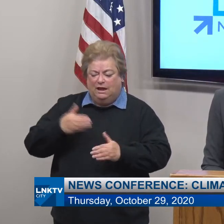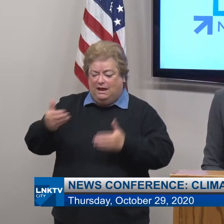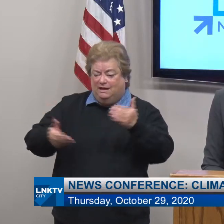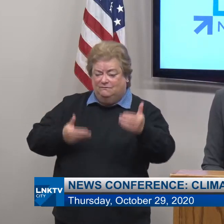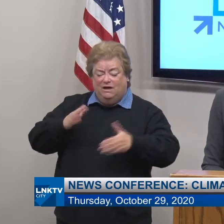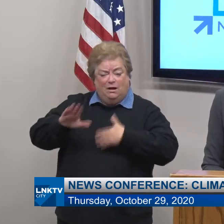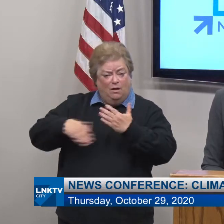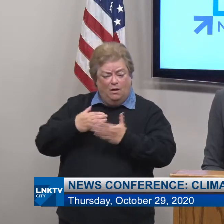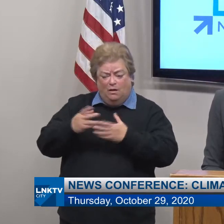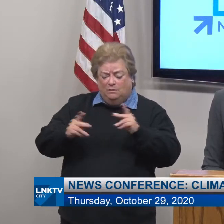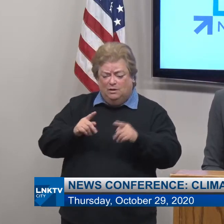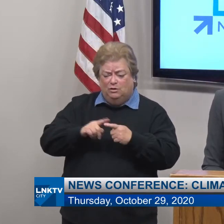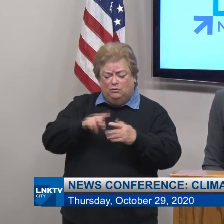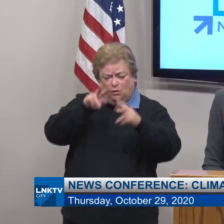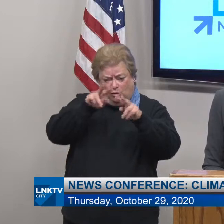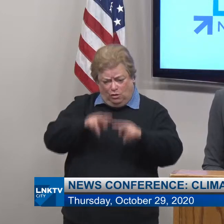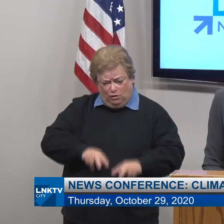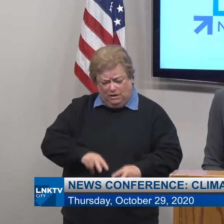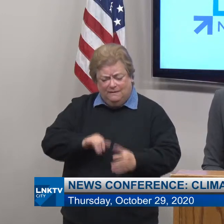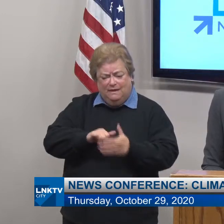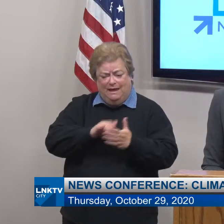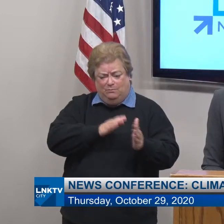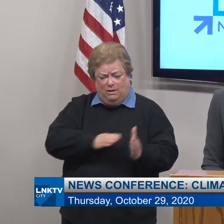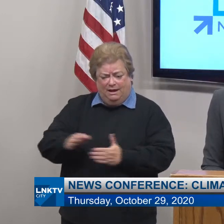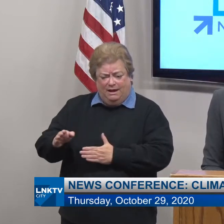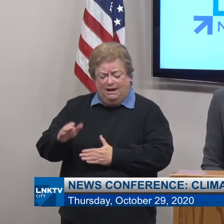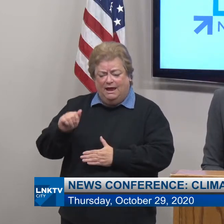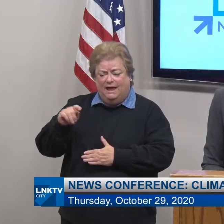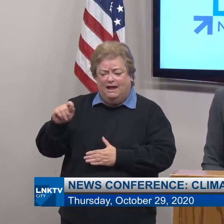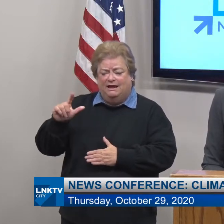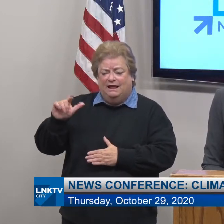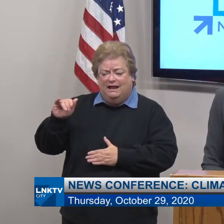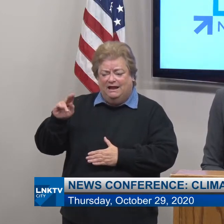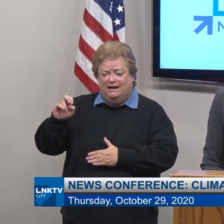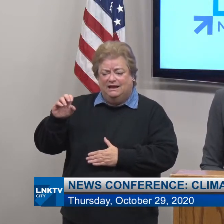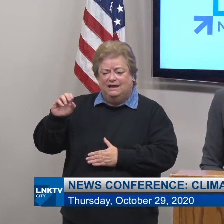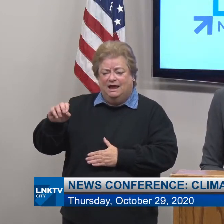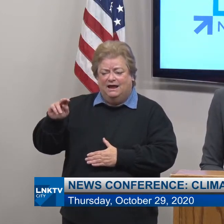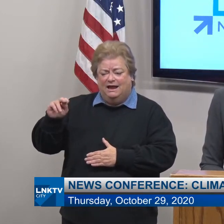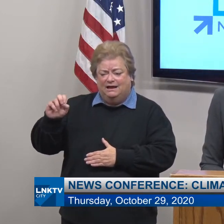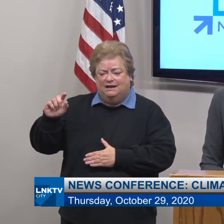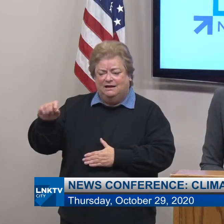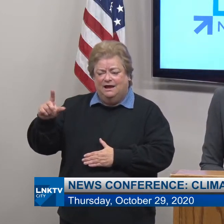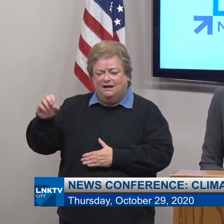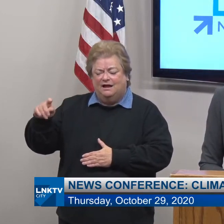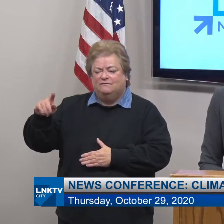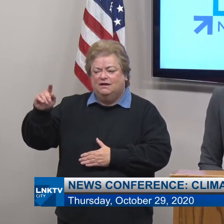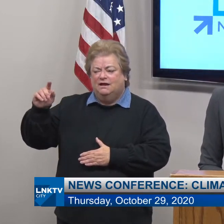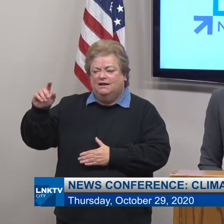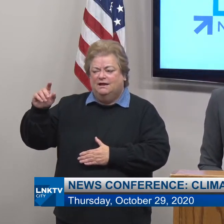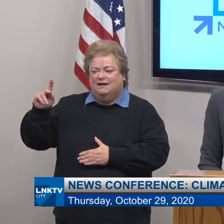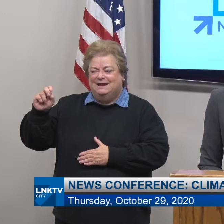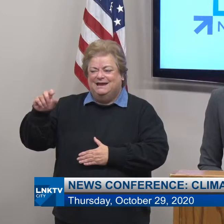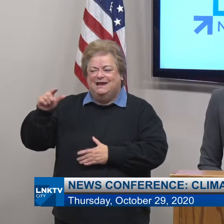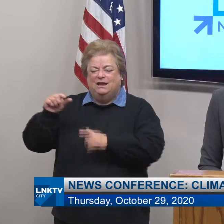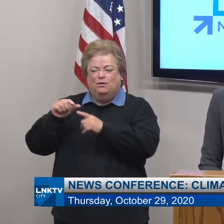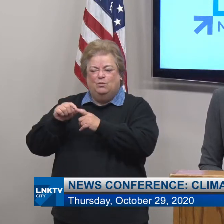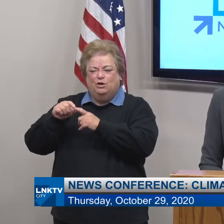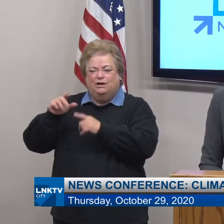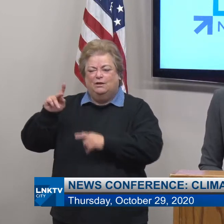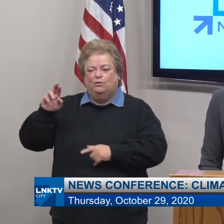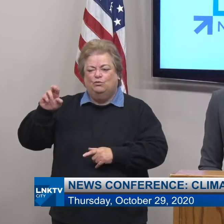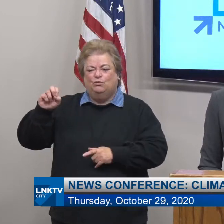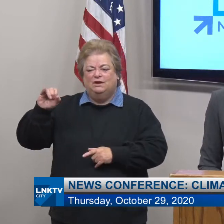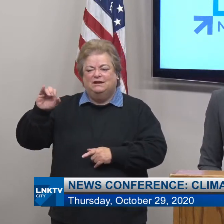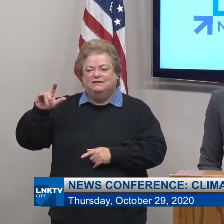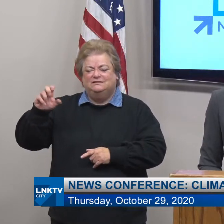our residents to review the draft plan at lincoln.ne.gov, keyword resilience, and to participate in the